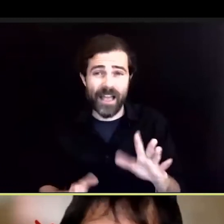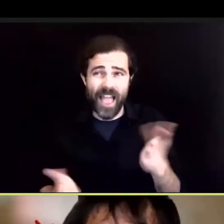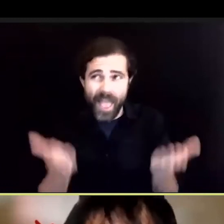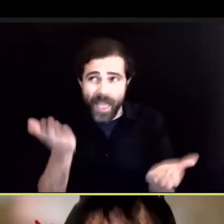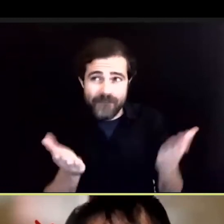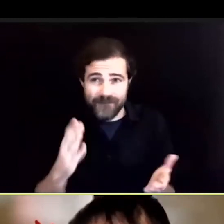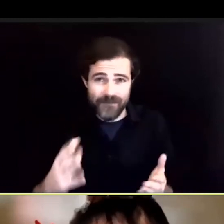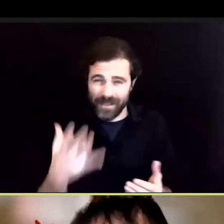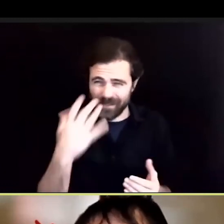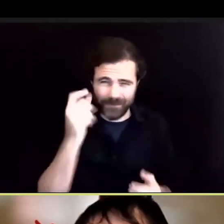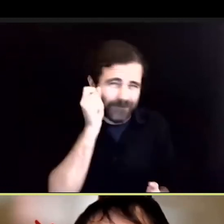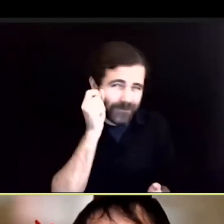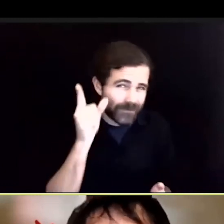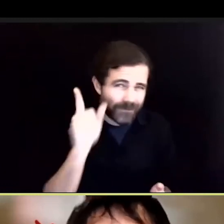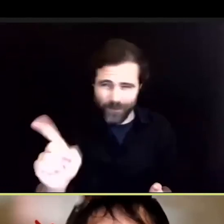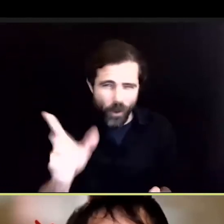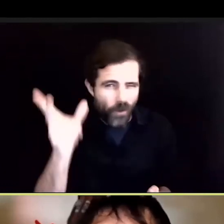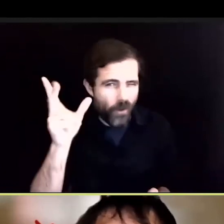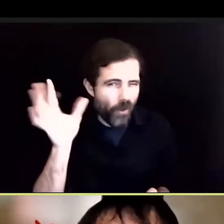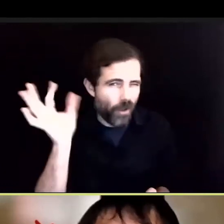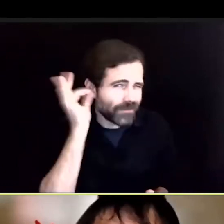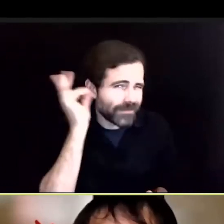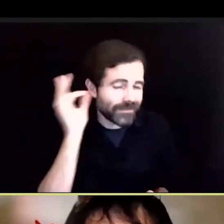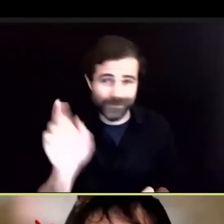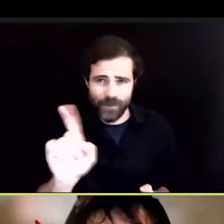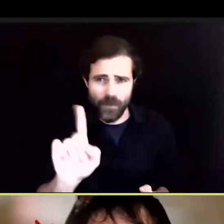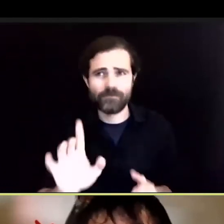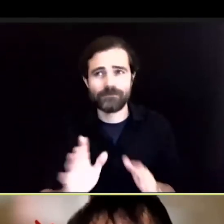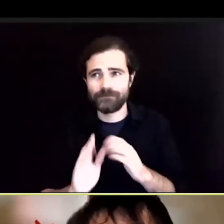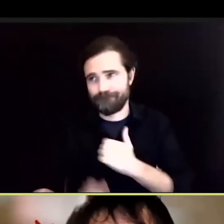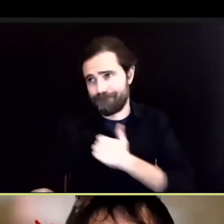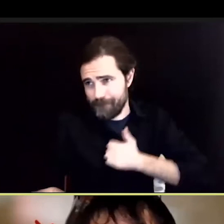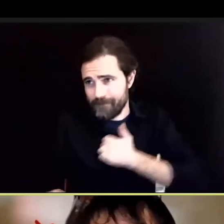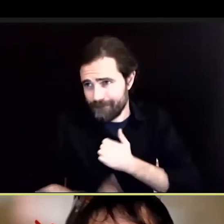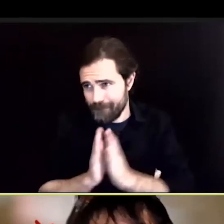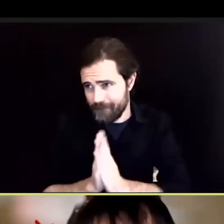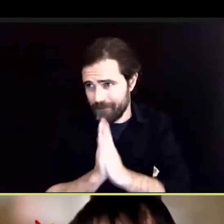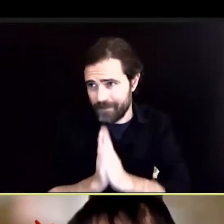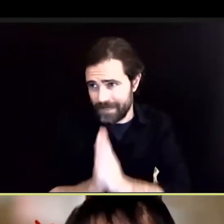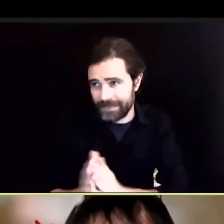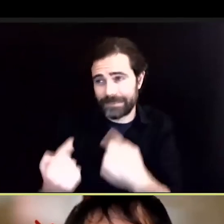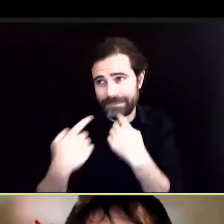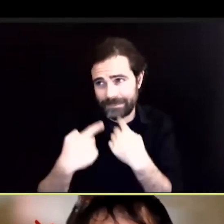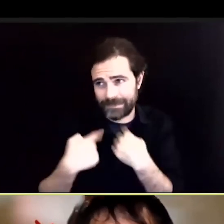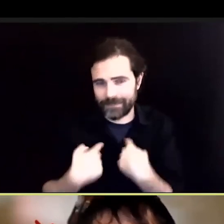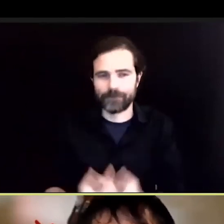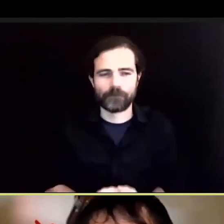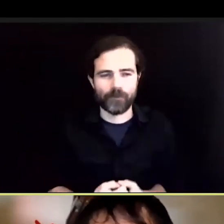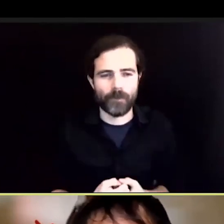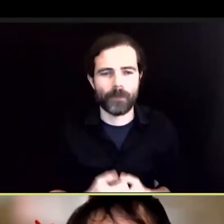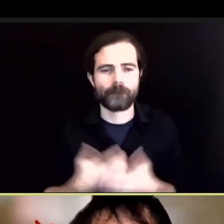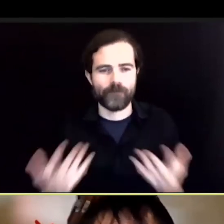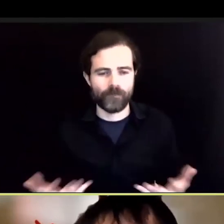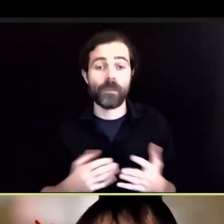please let me know. Well, we want to invite you to join us again on March 15th at a workshop we